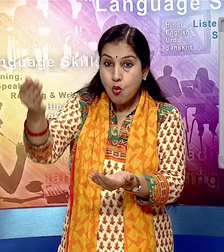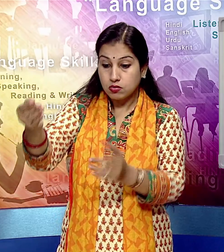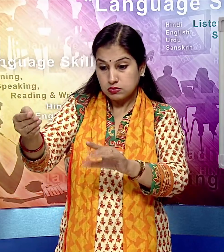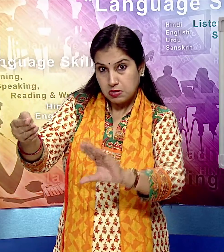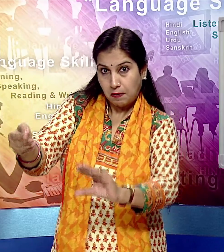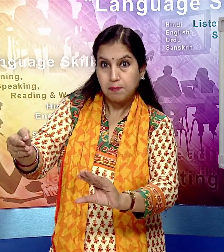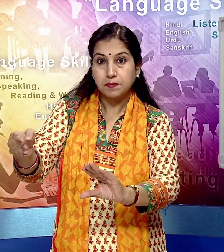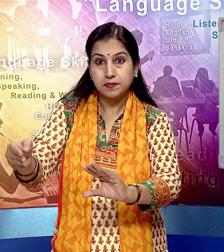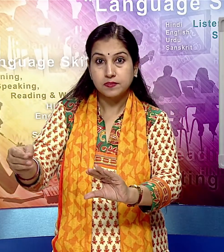Sometimes